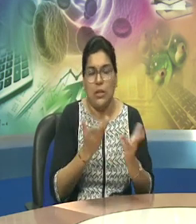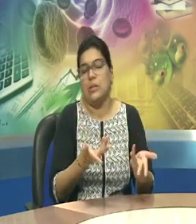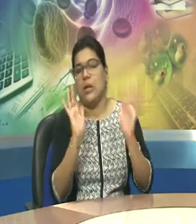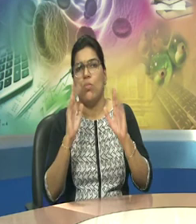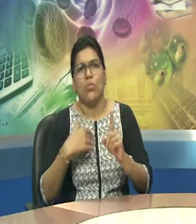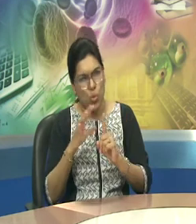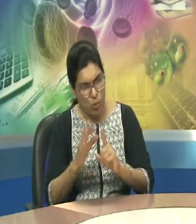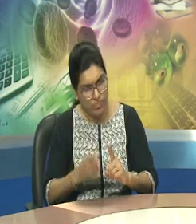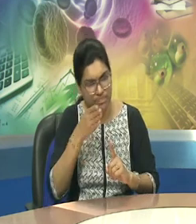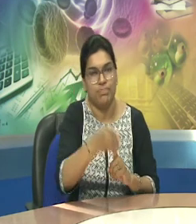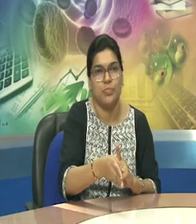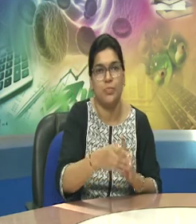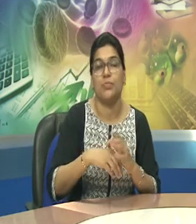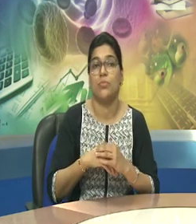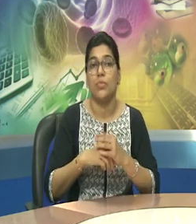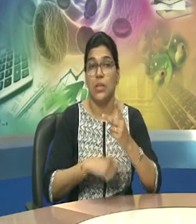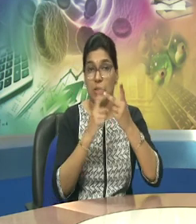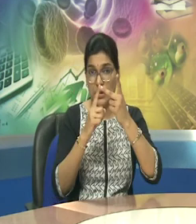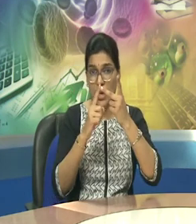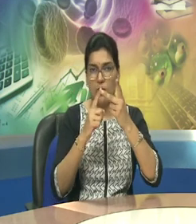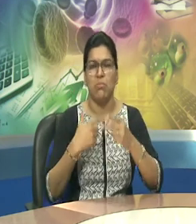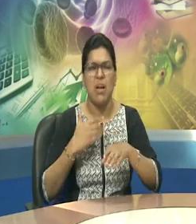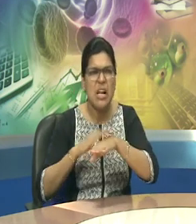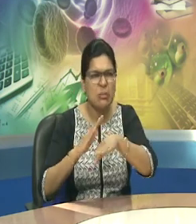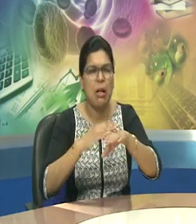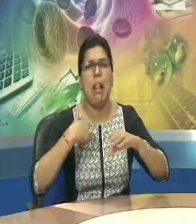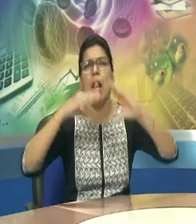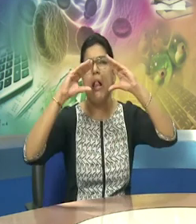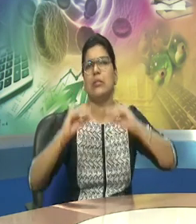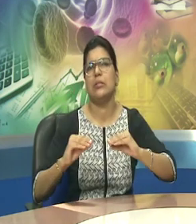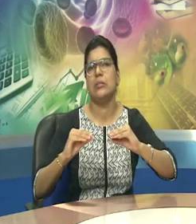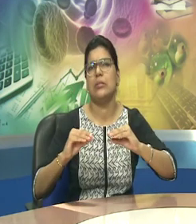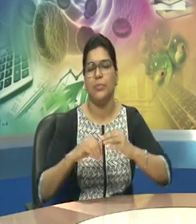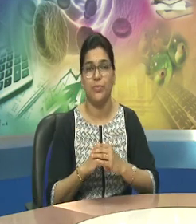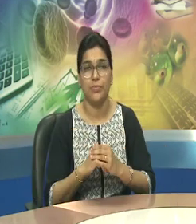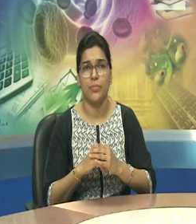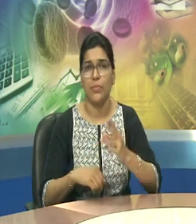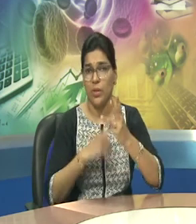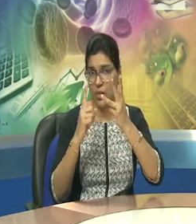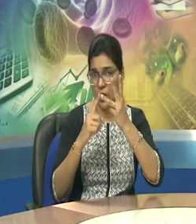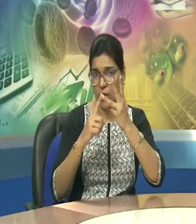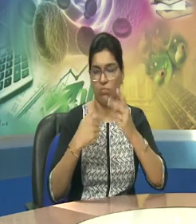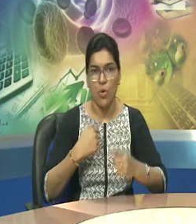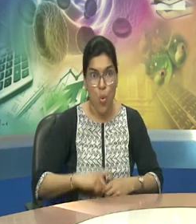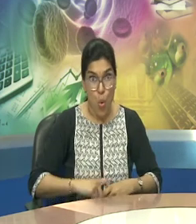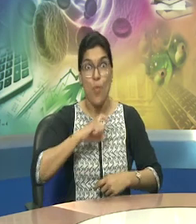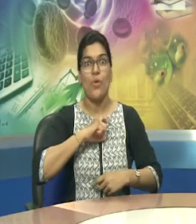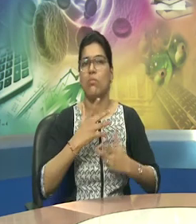entrepreneur. First, initiative. Second, lack of